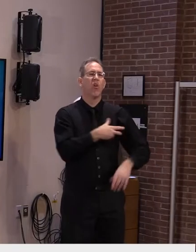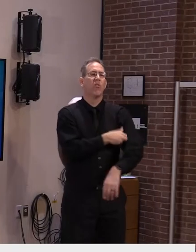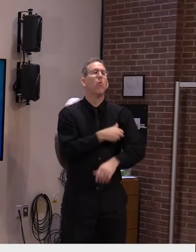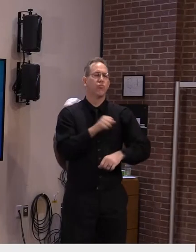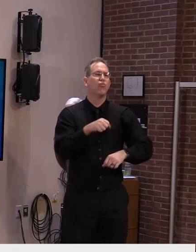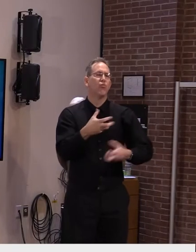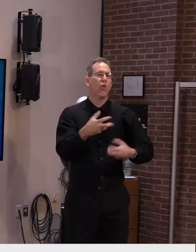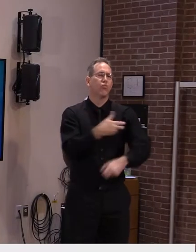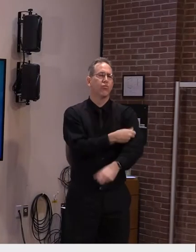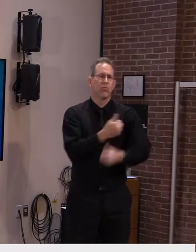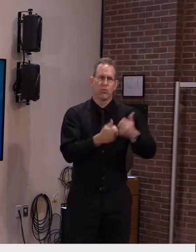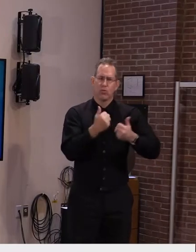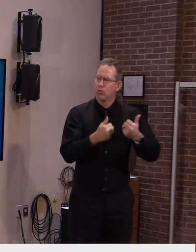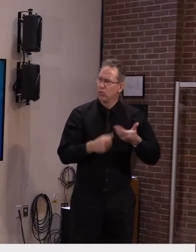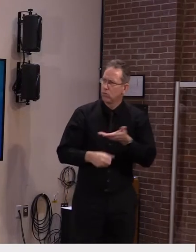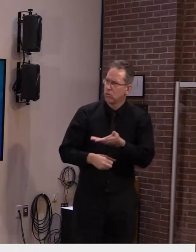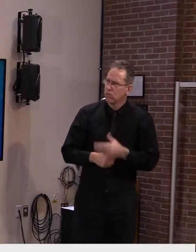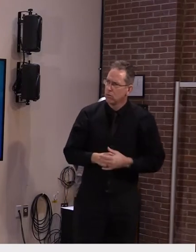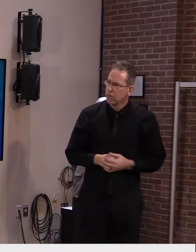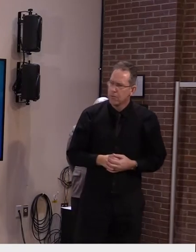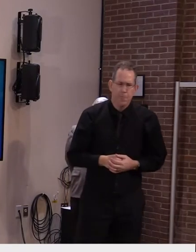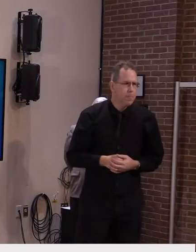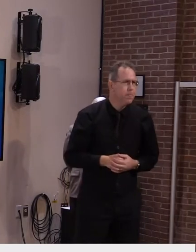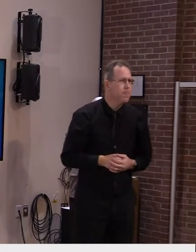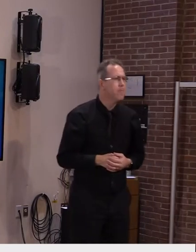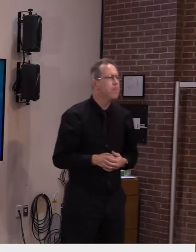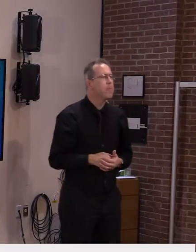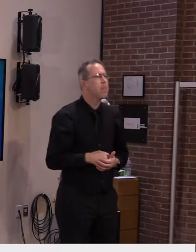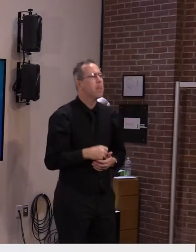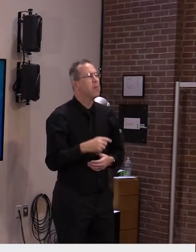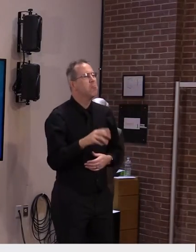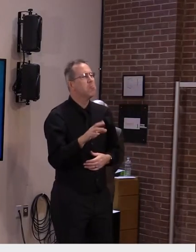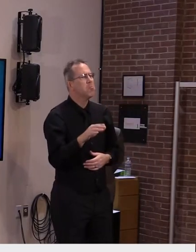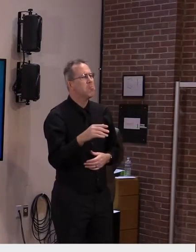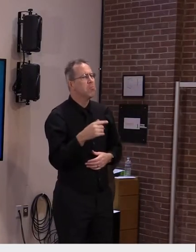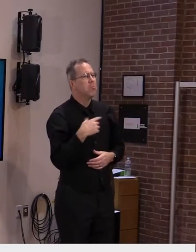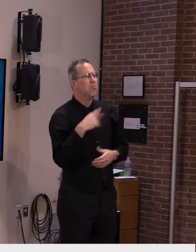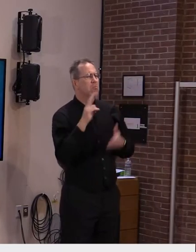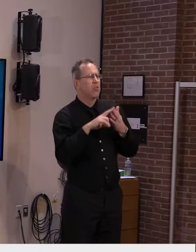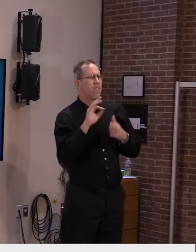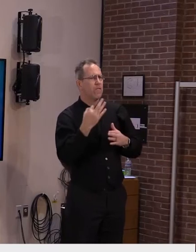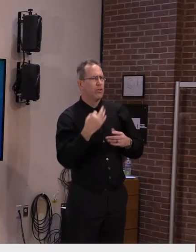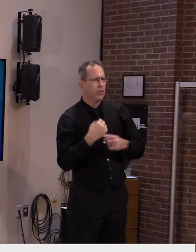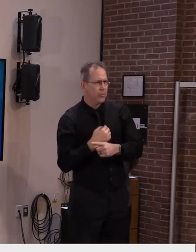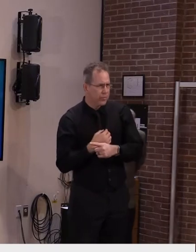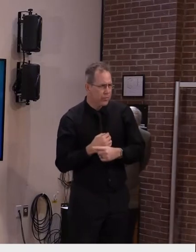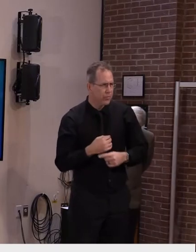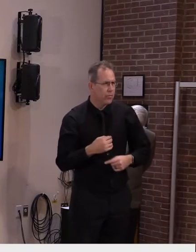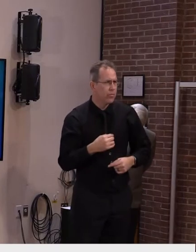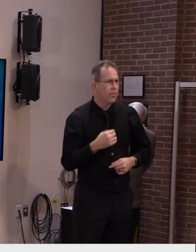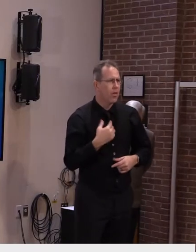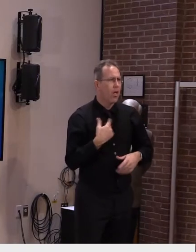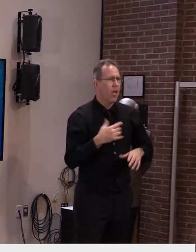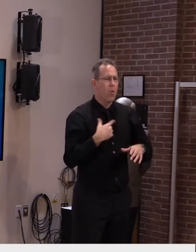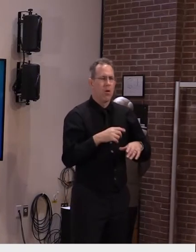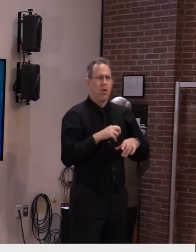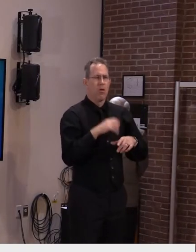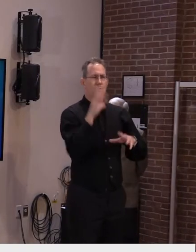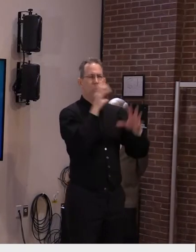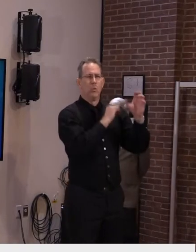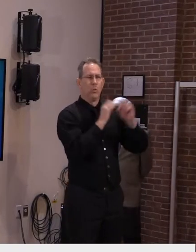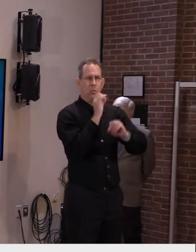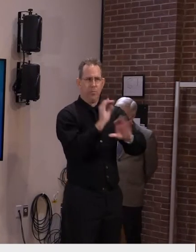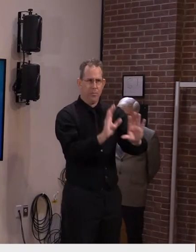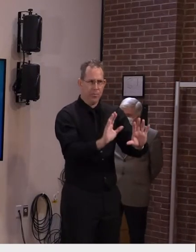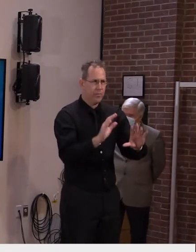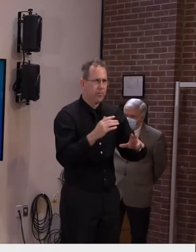Hi, thanks. This is Secretary French. I still think it's a bit early to see what those patterns are. I think I foreshadowed. I expect we will